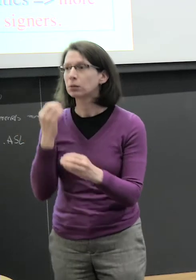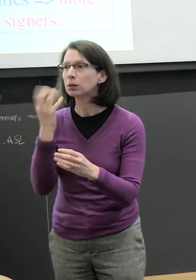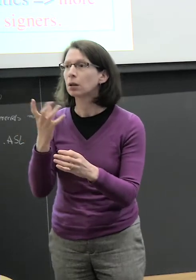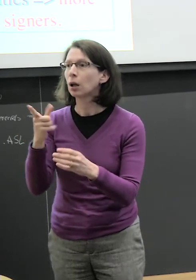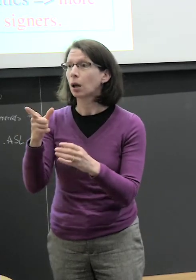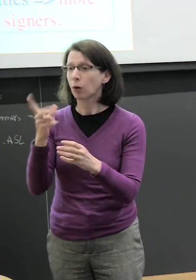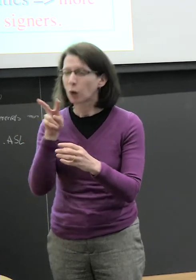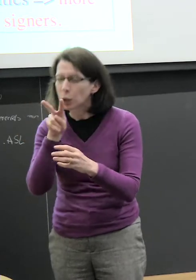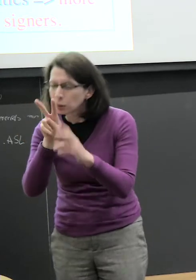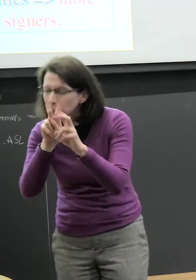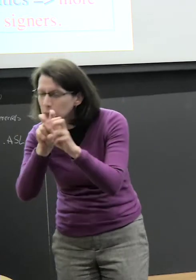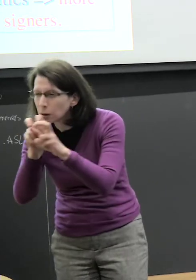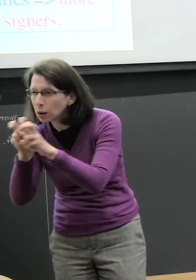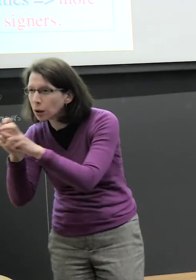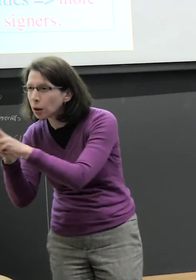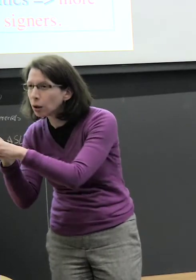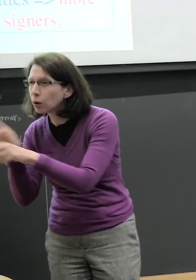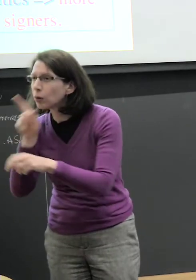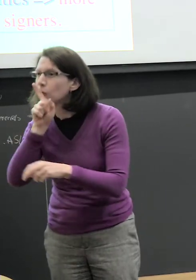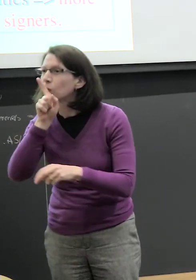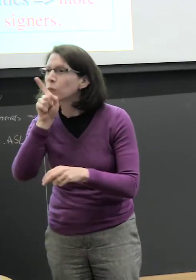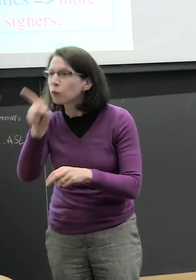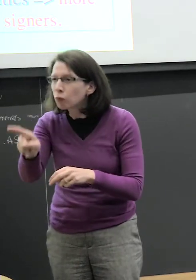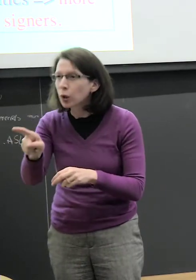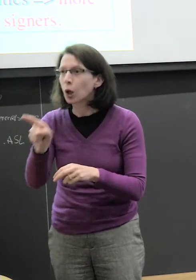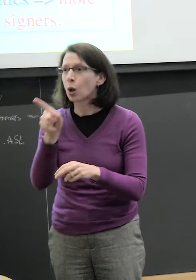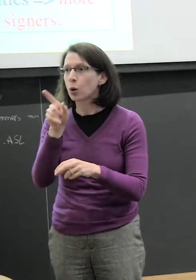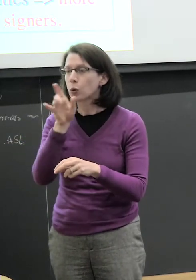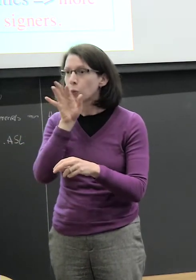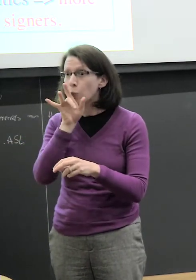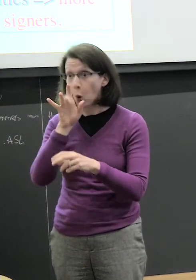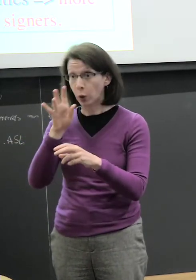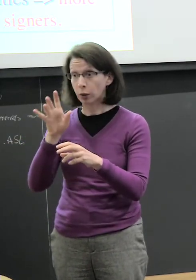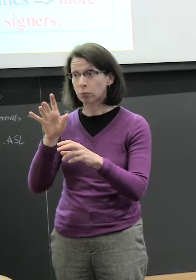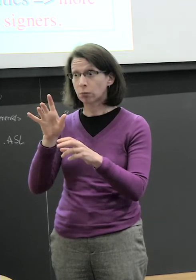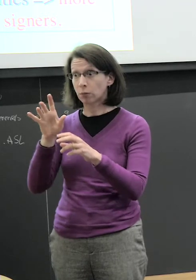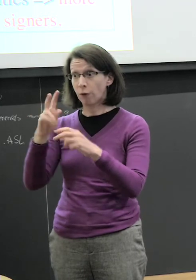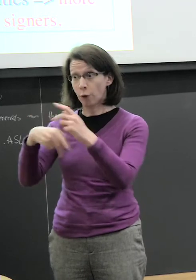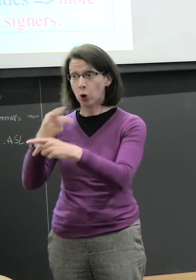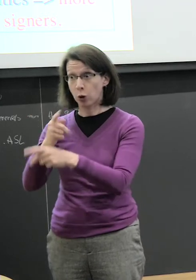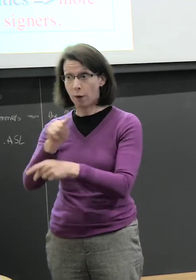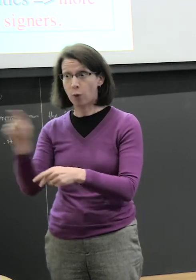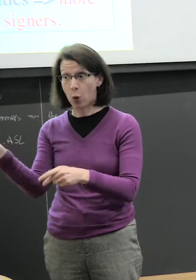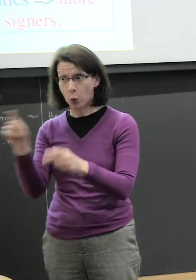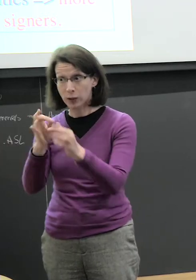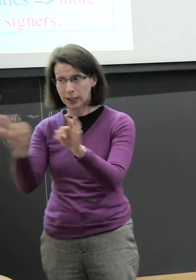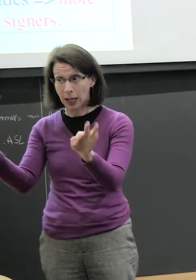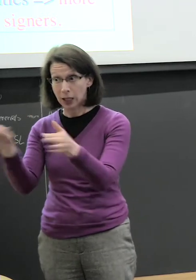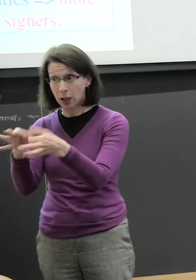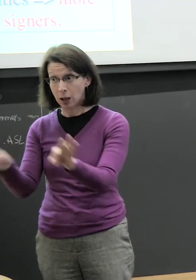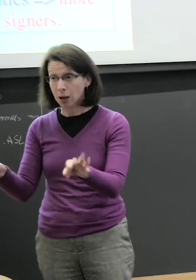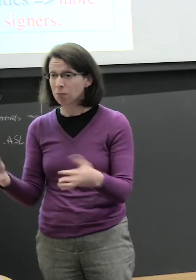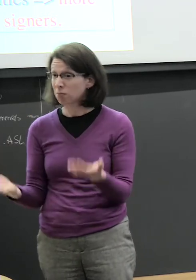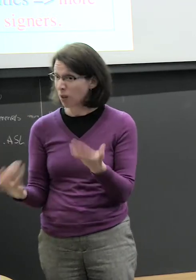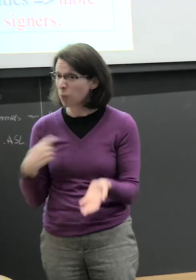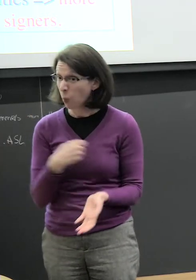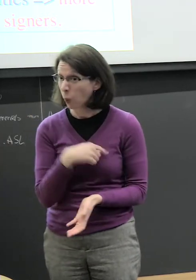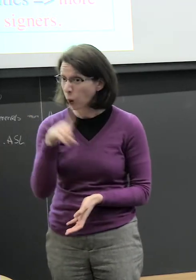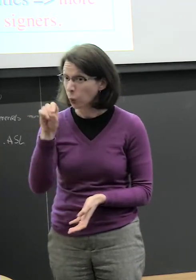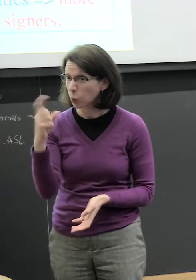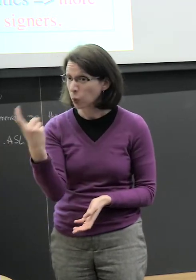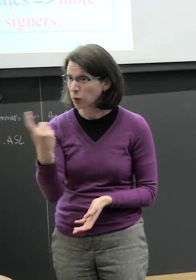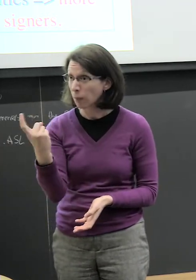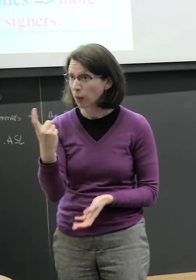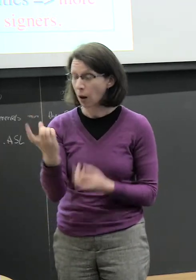closely to the real spoken version of those sentences, we realize that maybe we do something and we